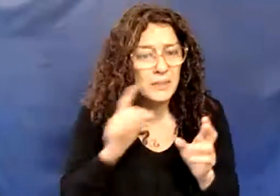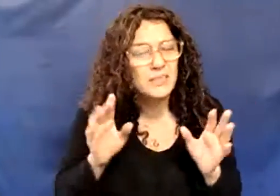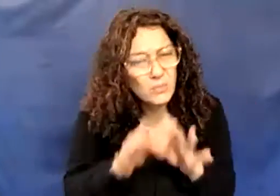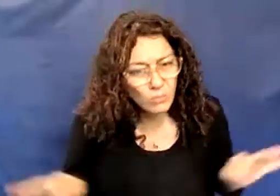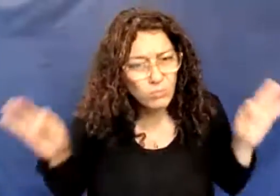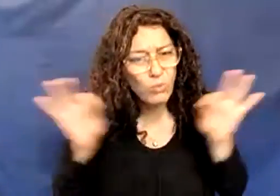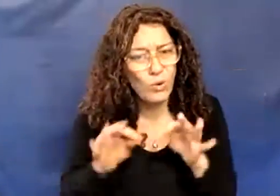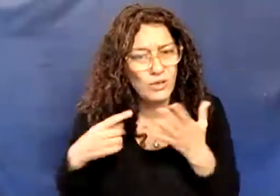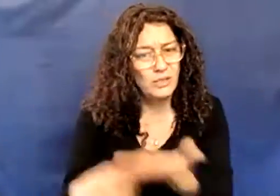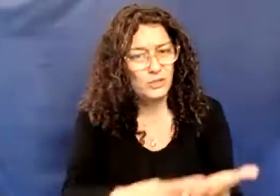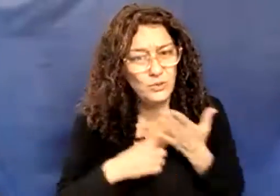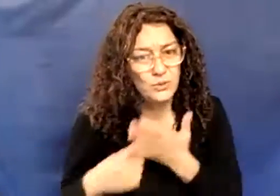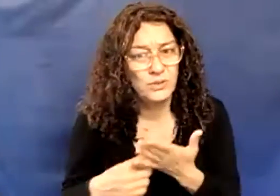Closing the meetings with the Lord's Prayer.